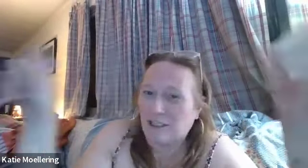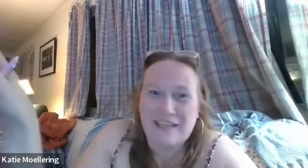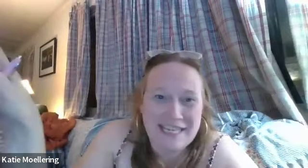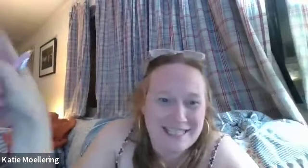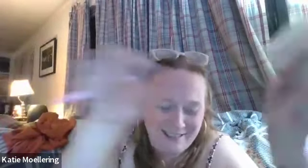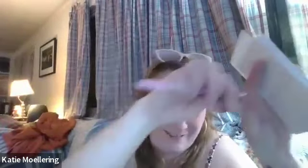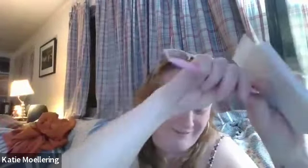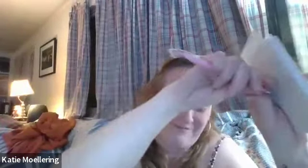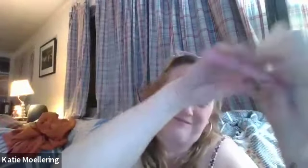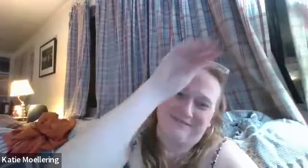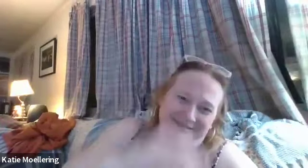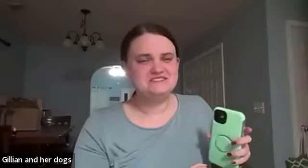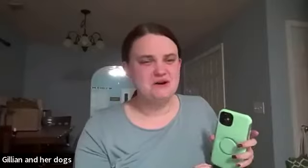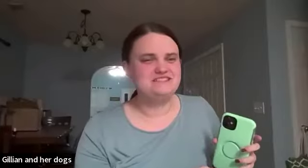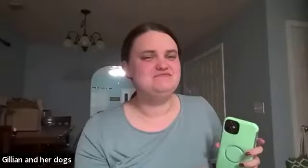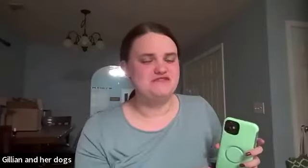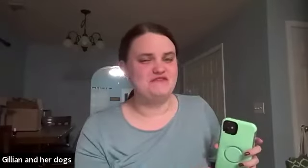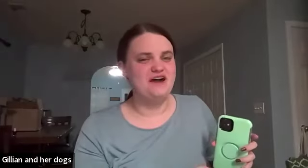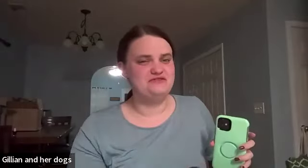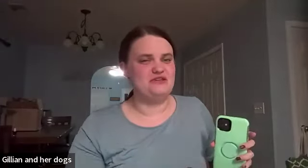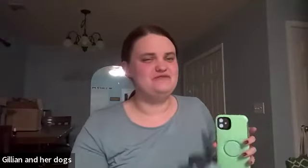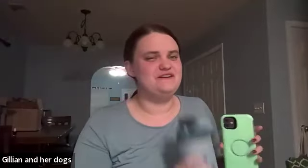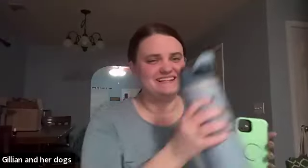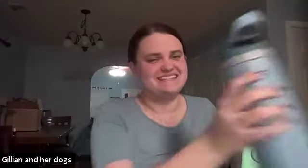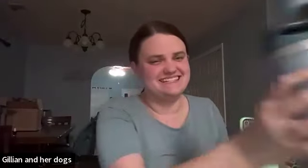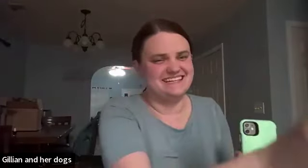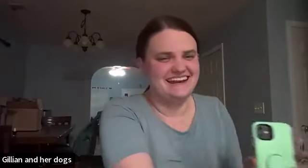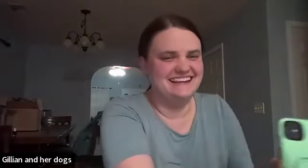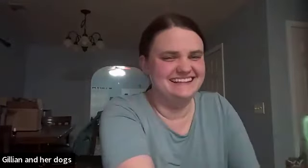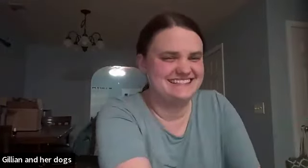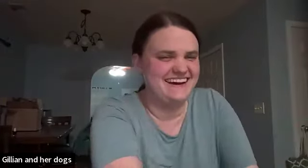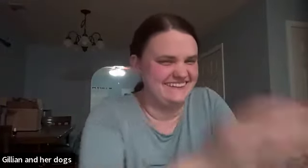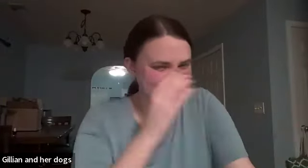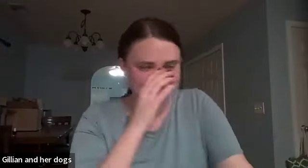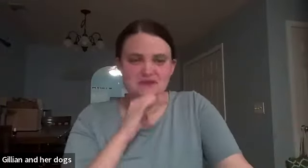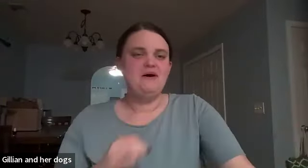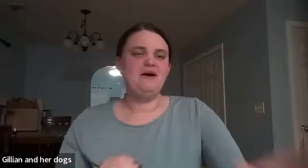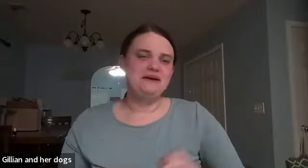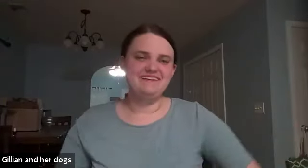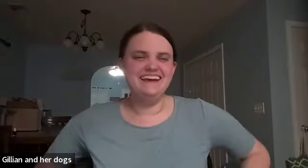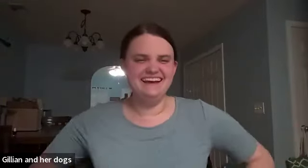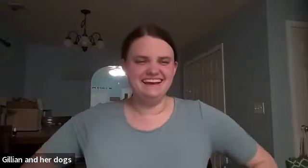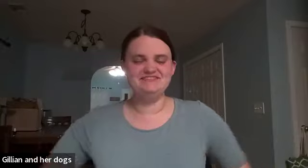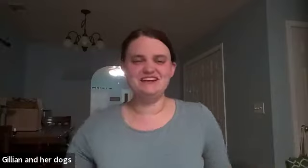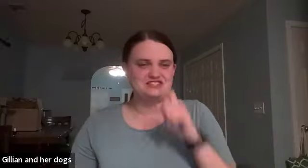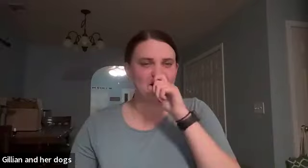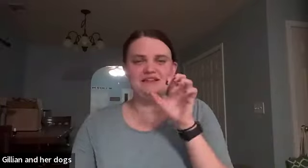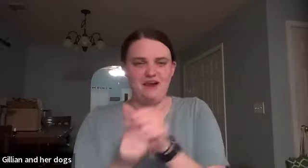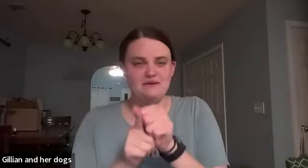of these. I was gonna say most of them we've gotten through. They're very consistent. So, oh well, that just totally caught me.